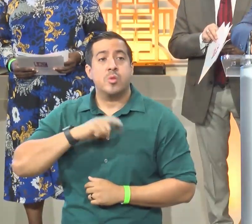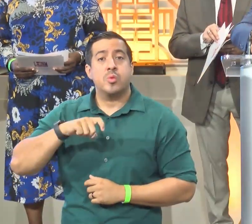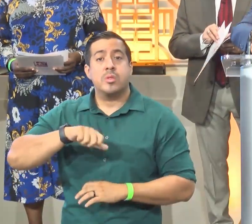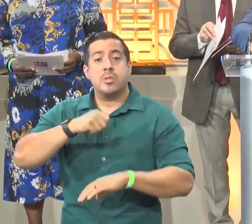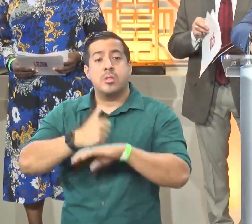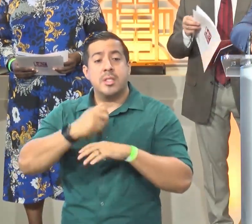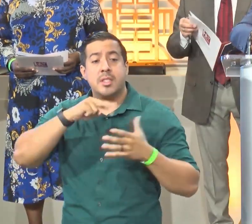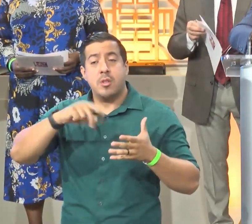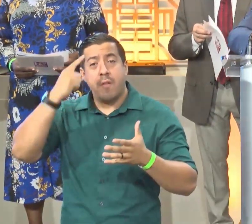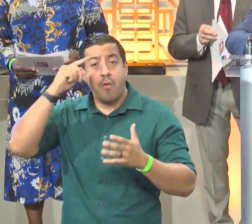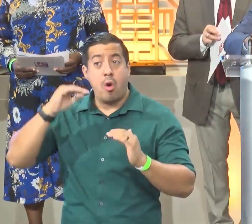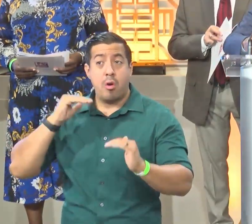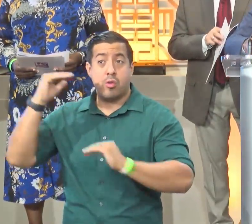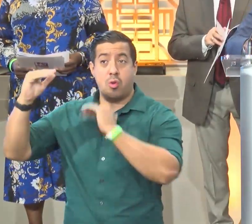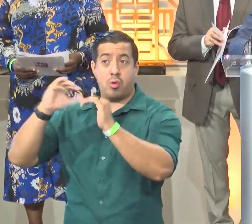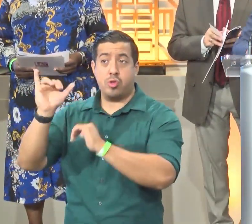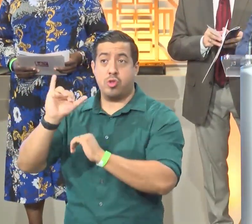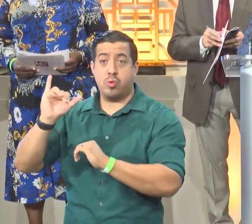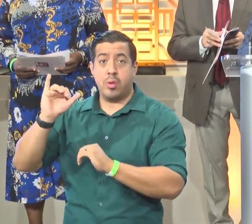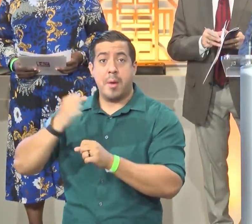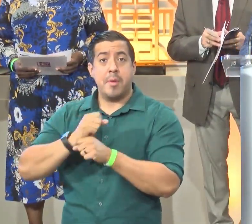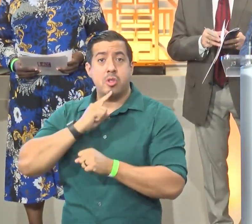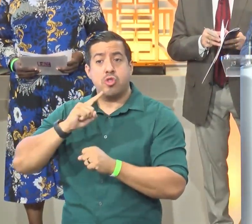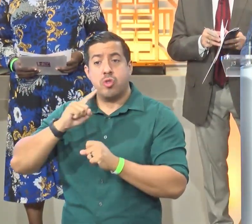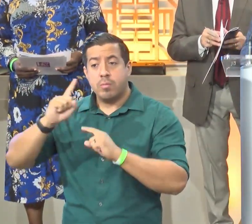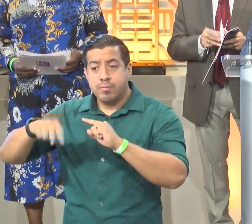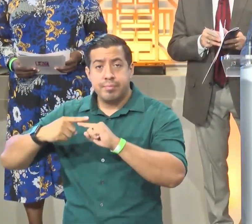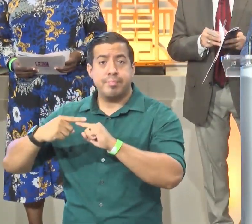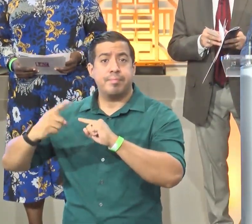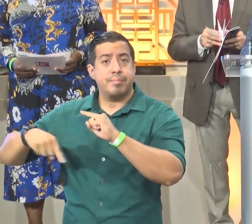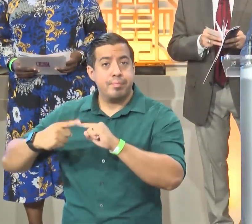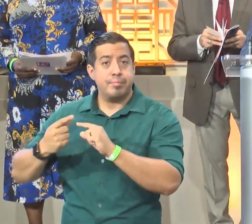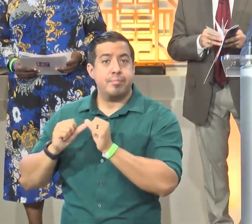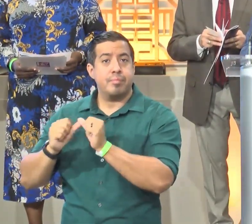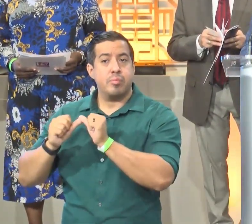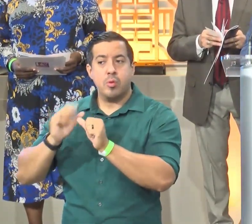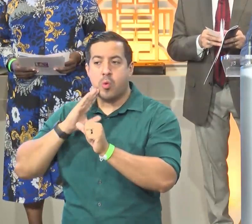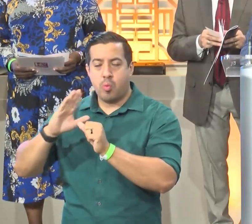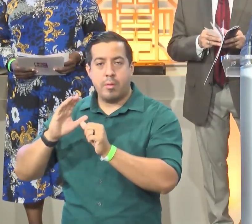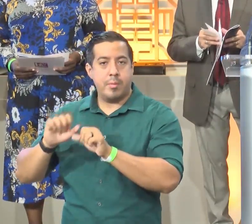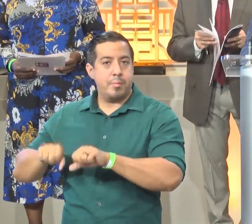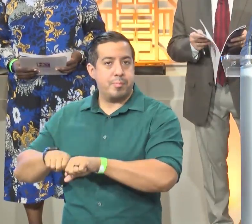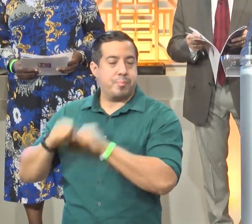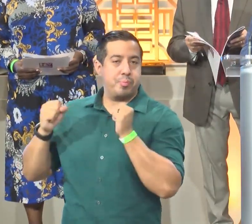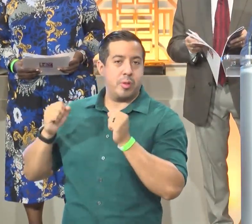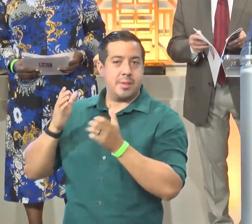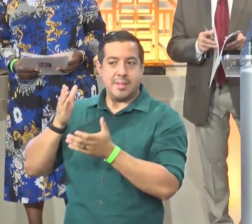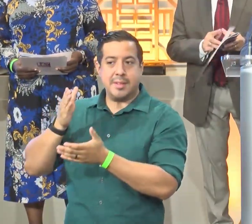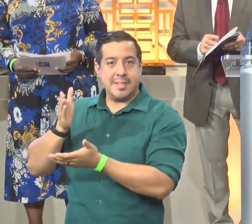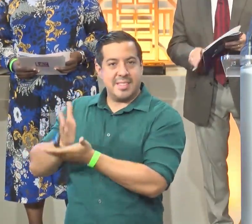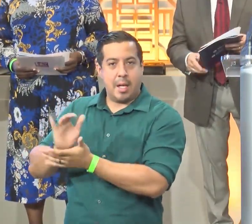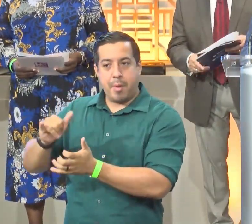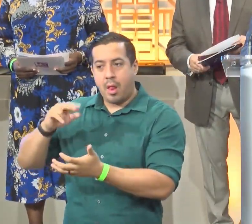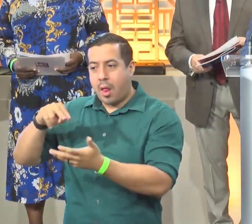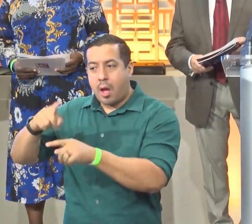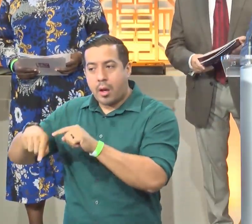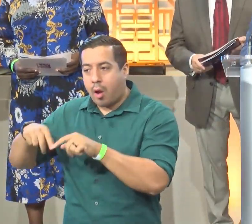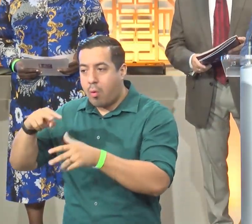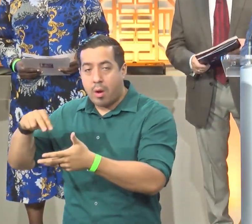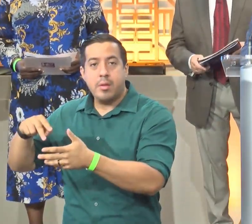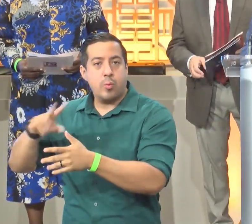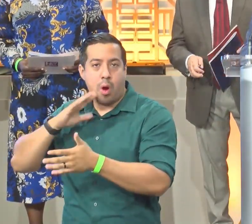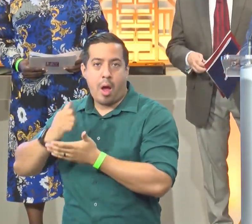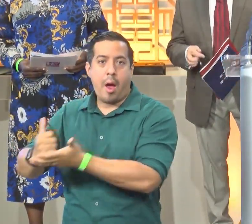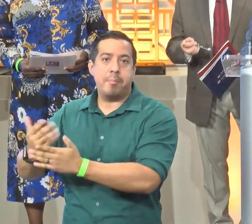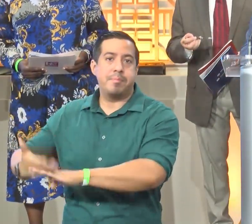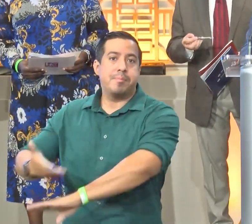amongst adults so that the cycle of illiteracy can be broken. And let me tell you, it makes a difference. Over the last couple of